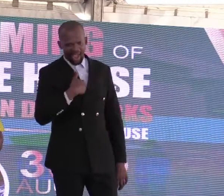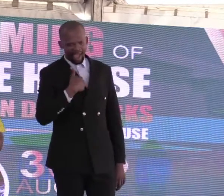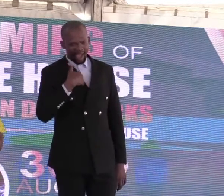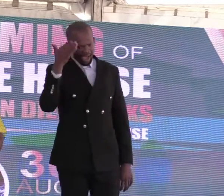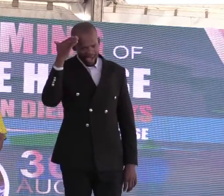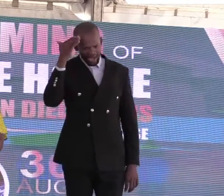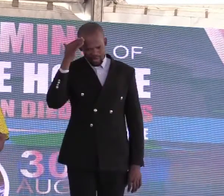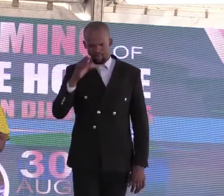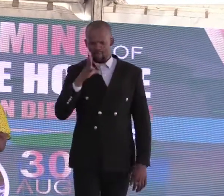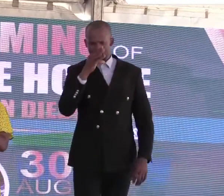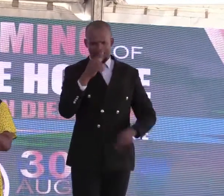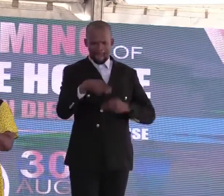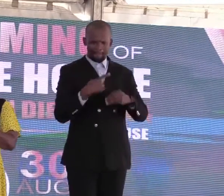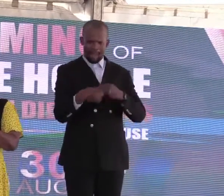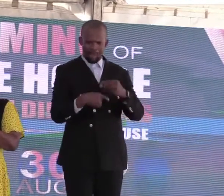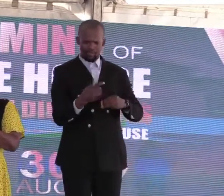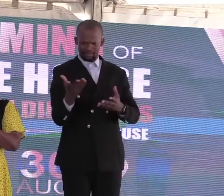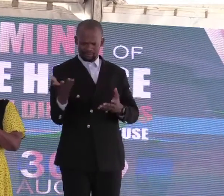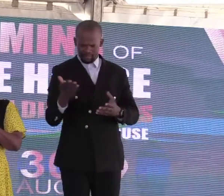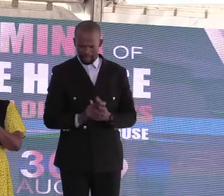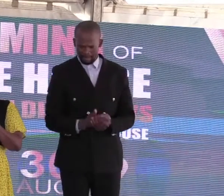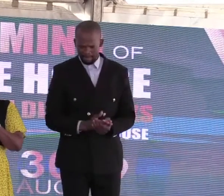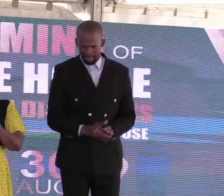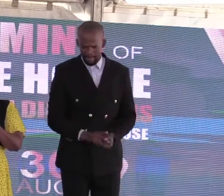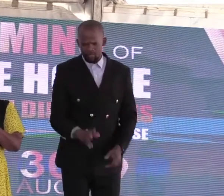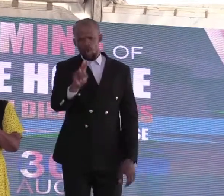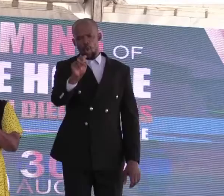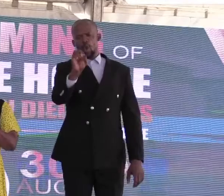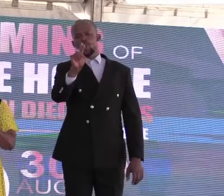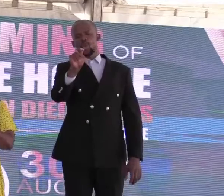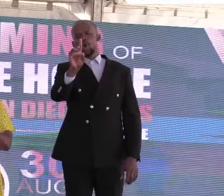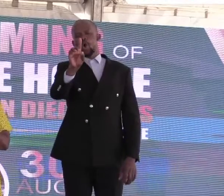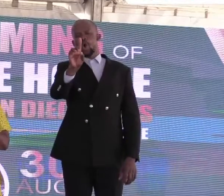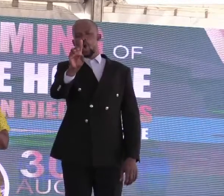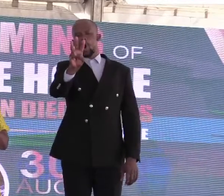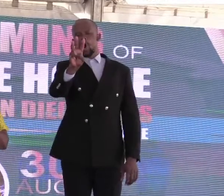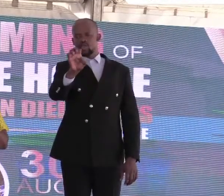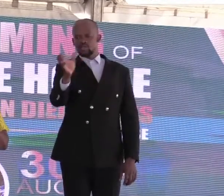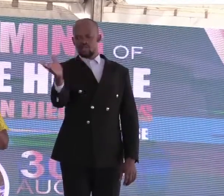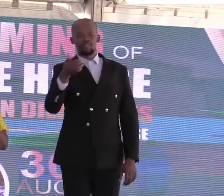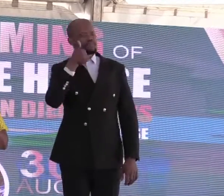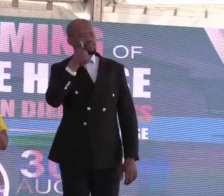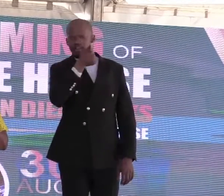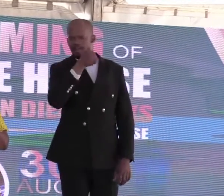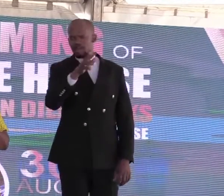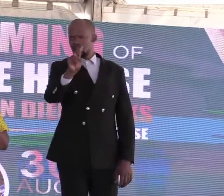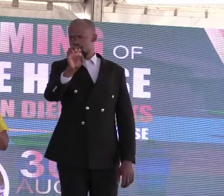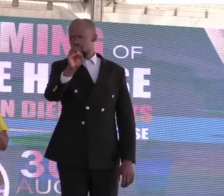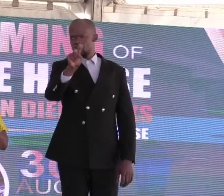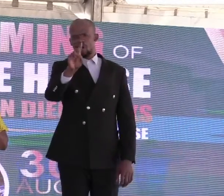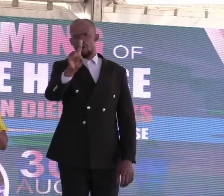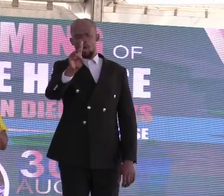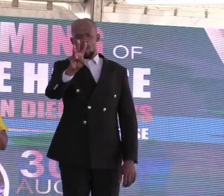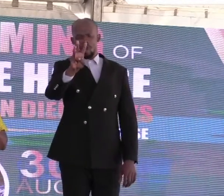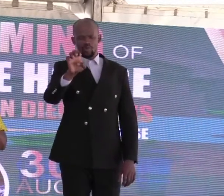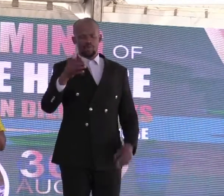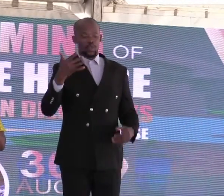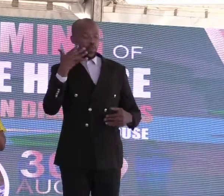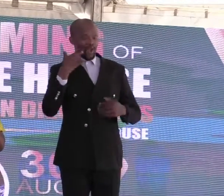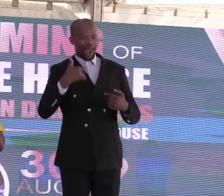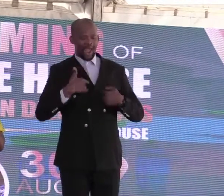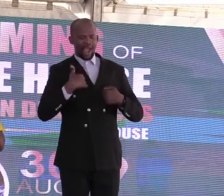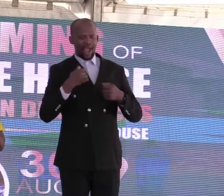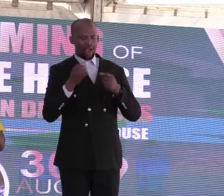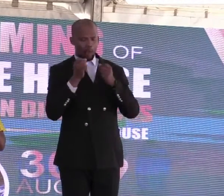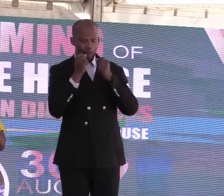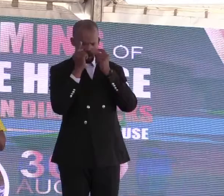it was spoken of Mama Nondwe, as I say, Auntie Nondwe, but when I opened my eyes, she was